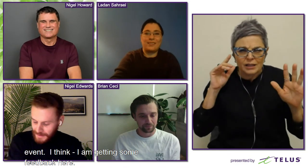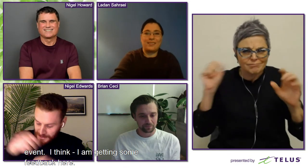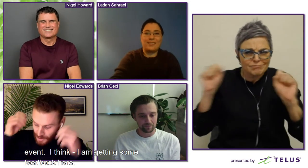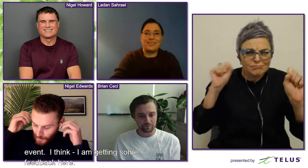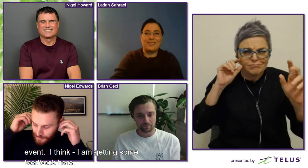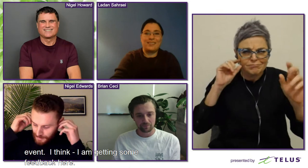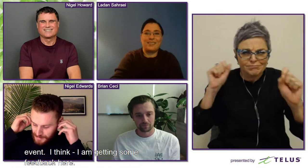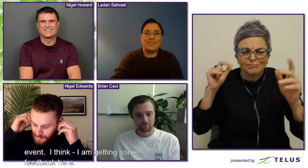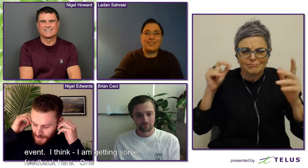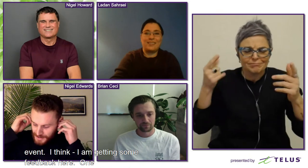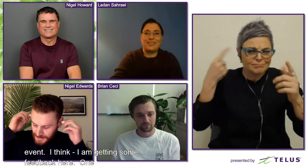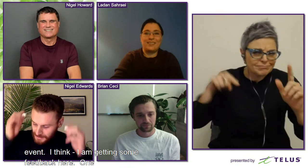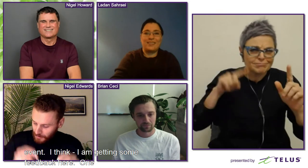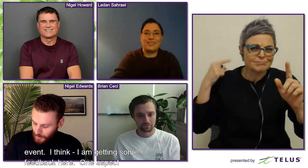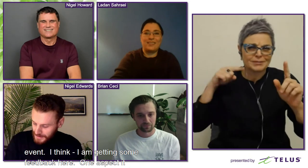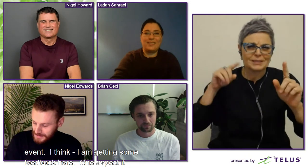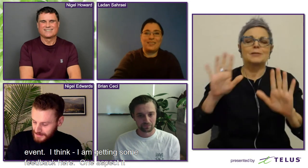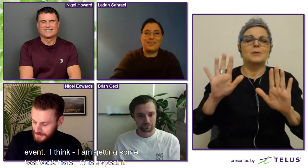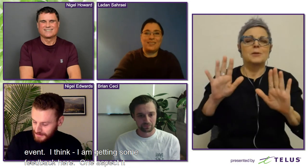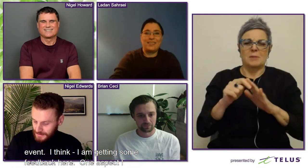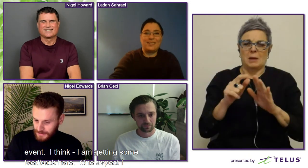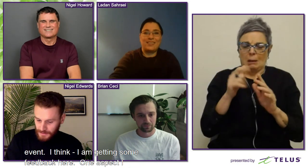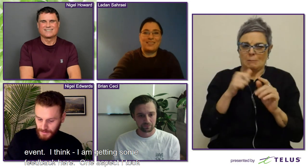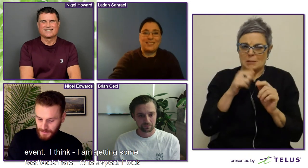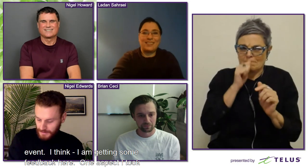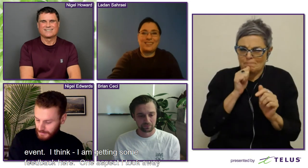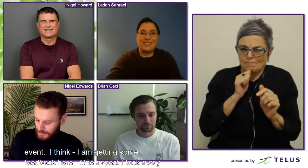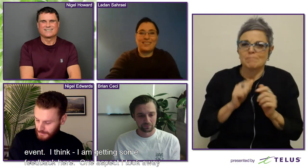One aspect that I took away from this project was